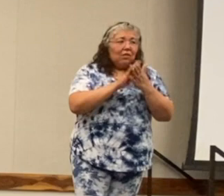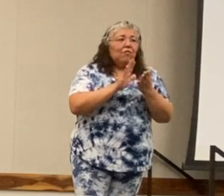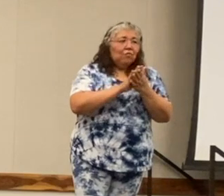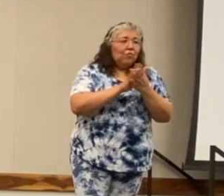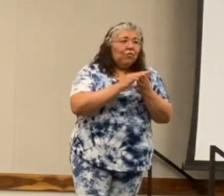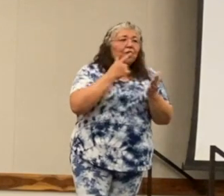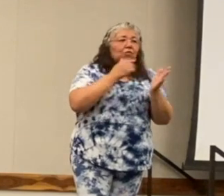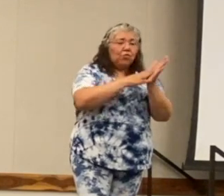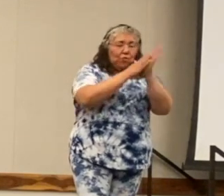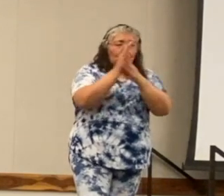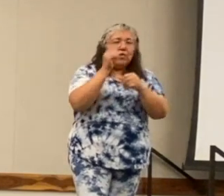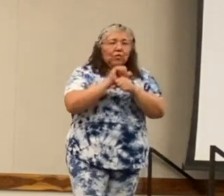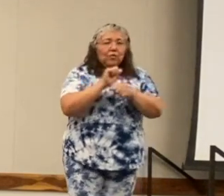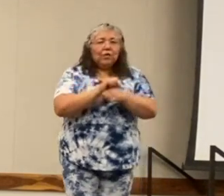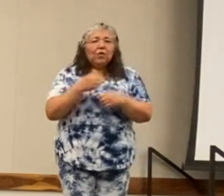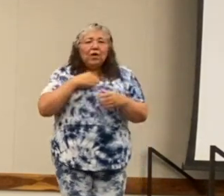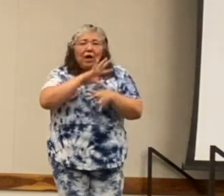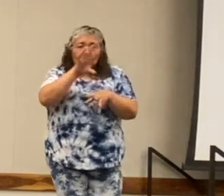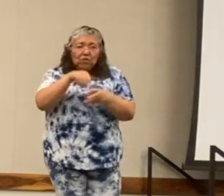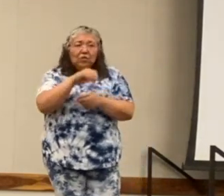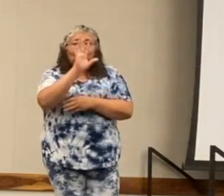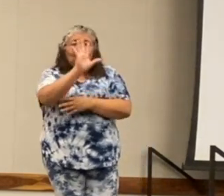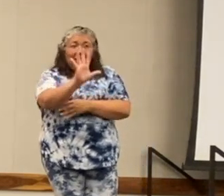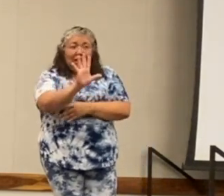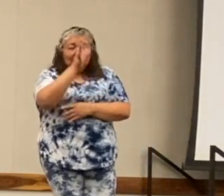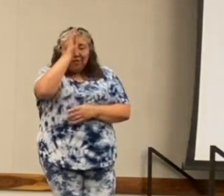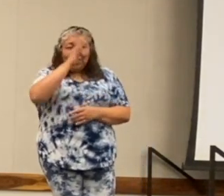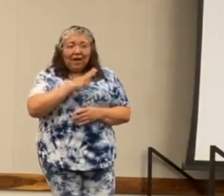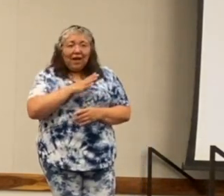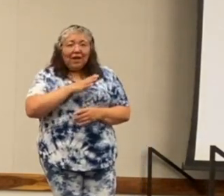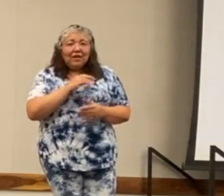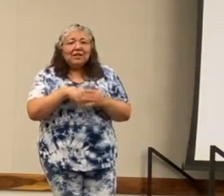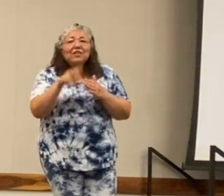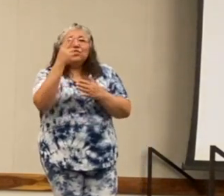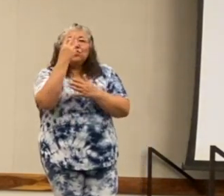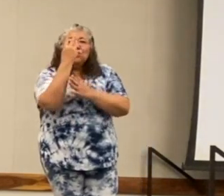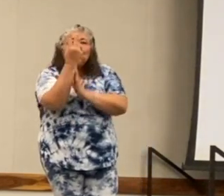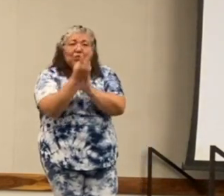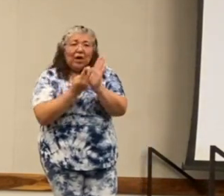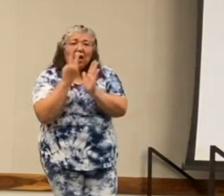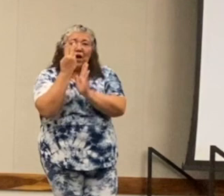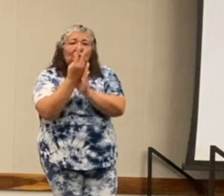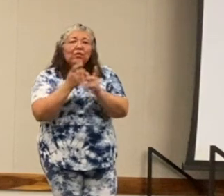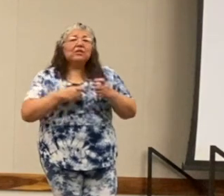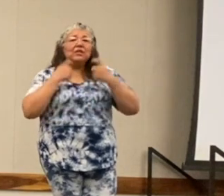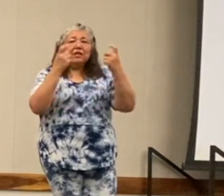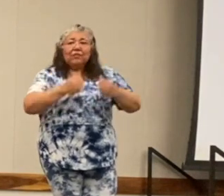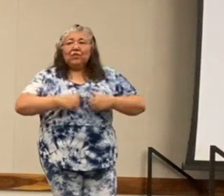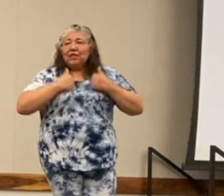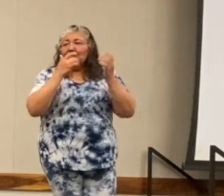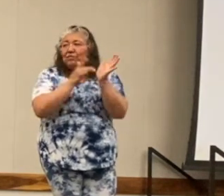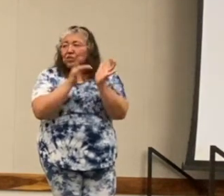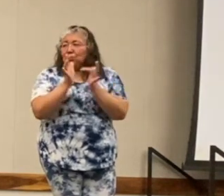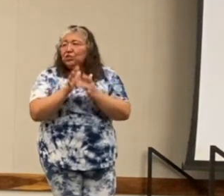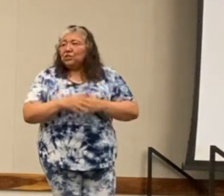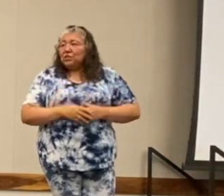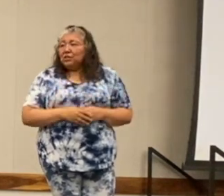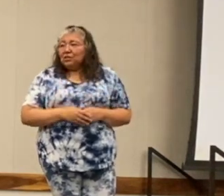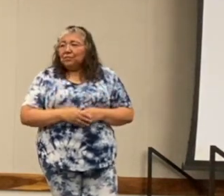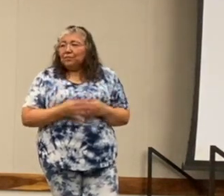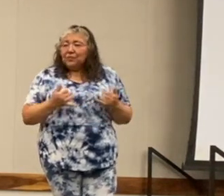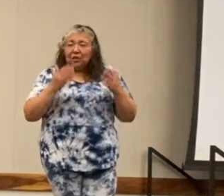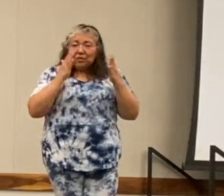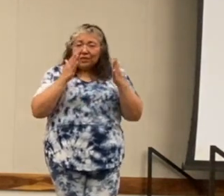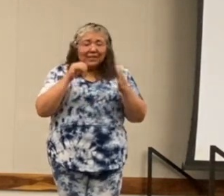that's crazy. So we had a total of five guys in 2 hours give their life to Jesus. Well, listen,